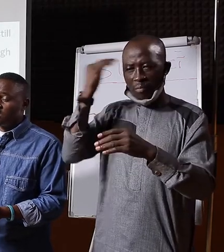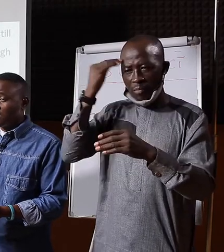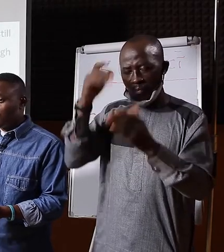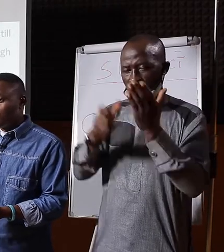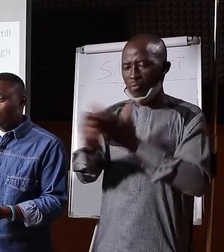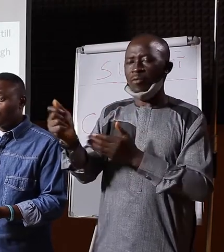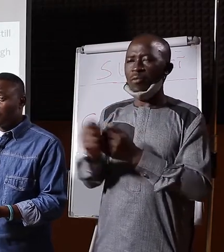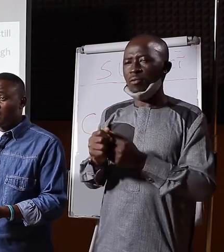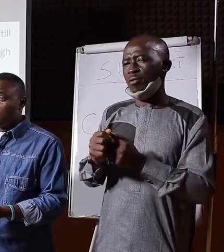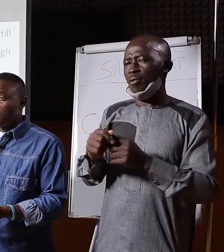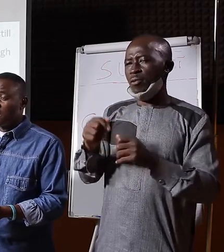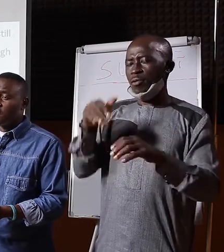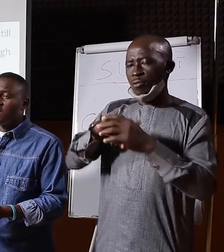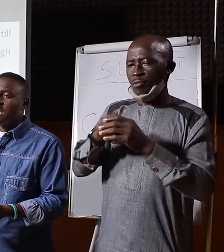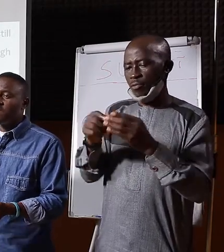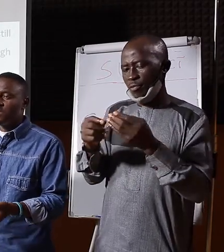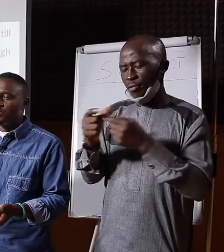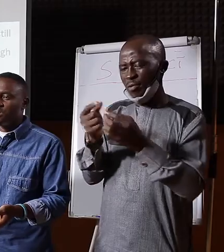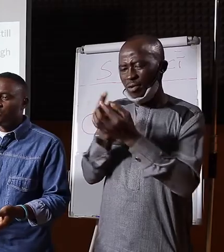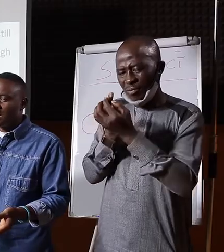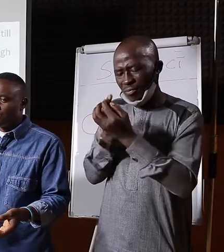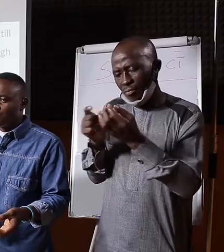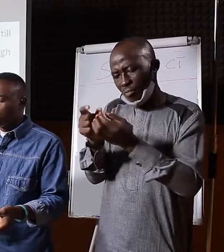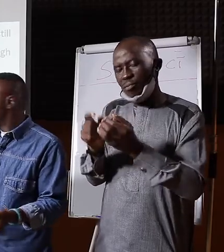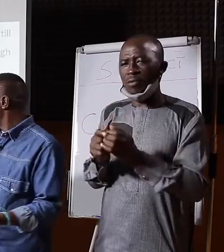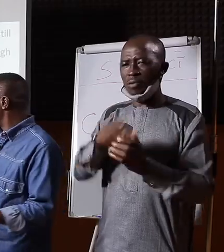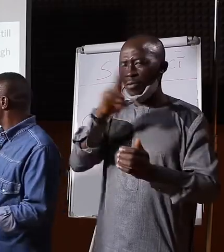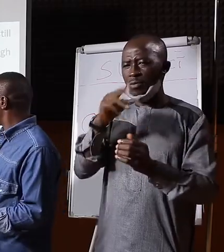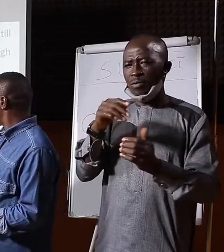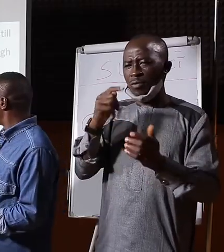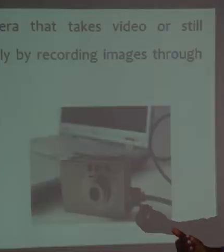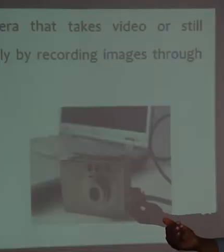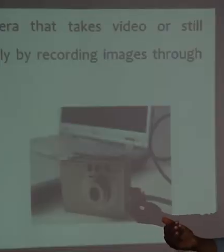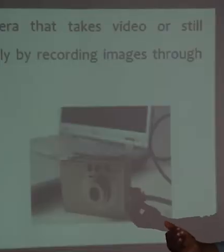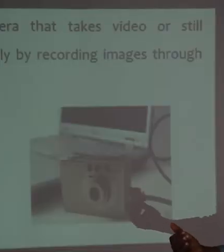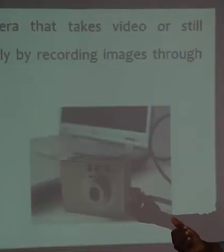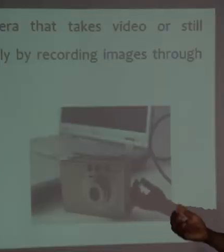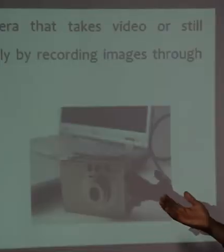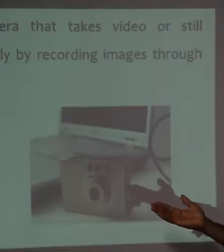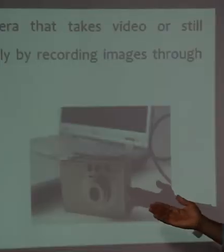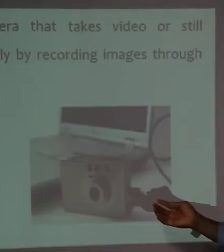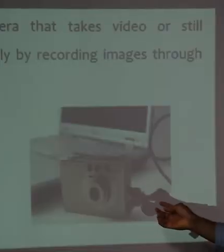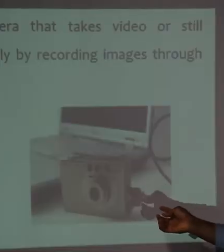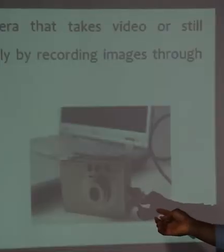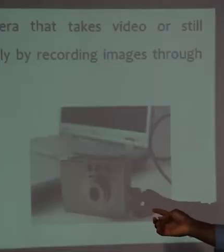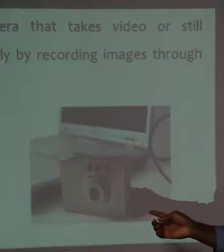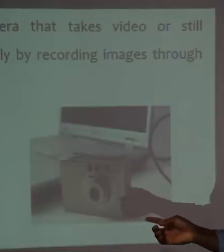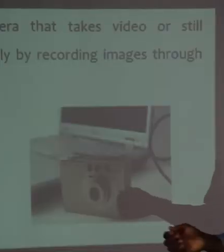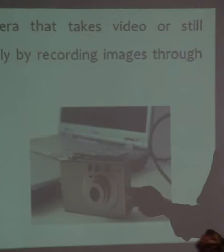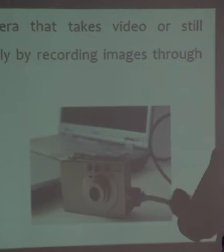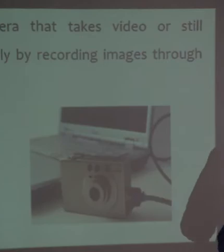cards, which is on the camera. Then eventually you can use your USB cord, as you can see this camera